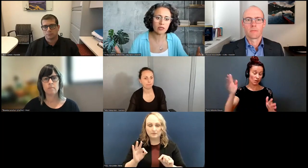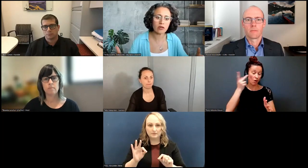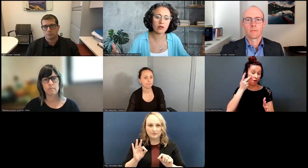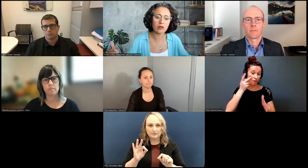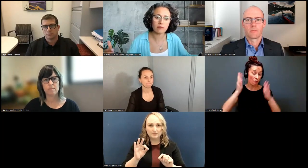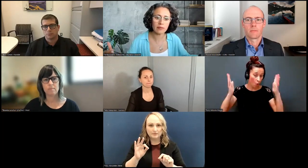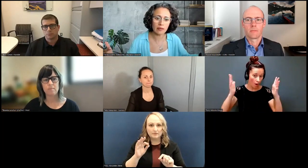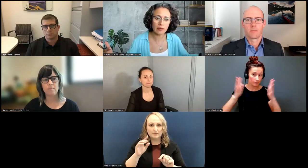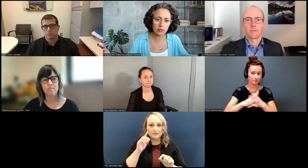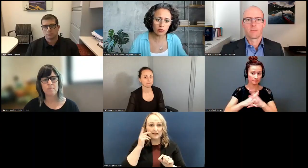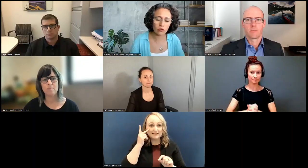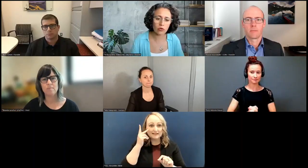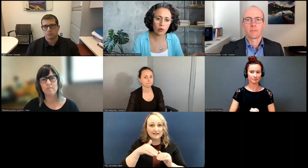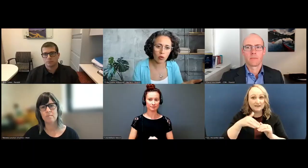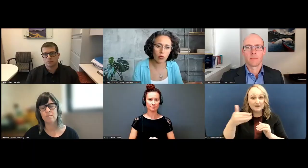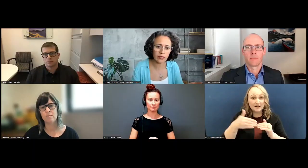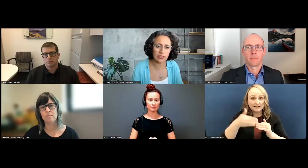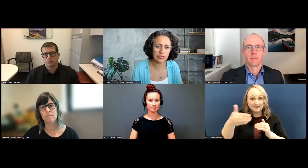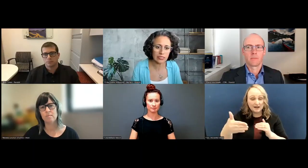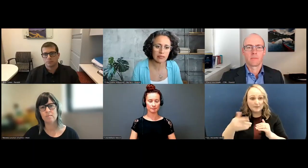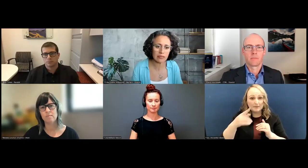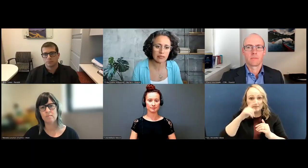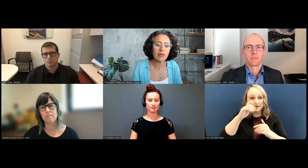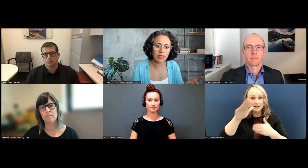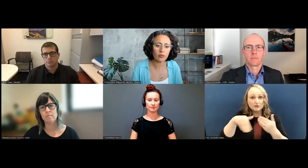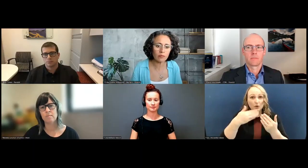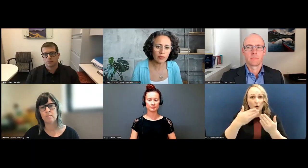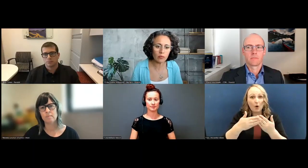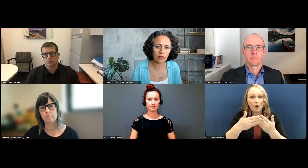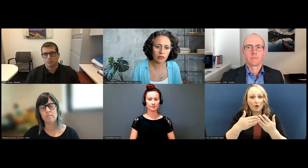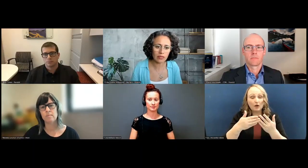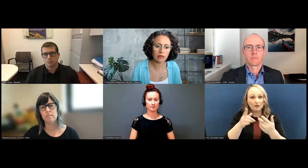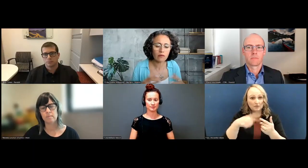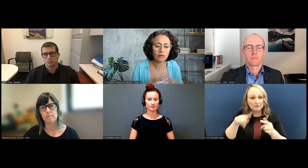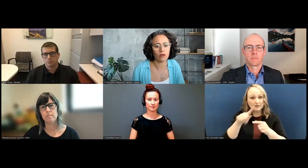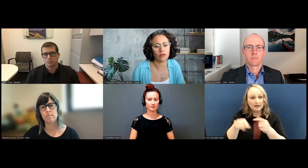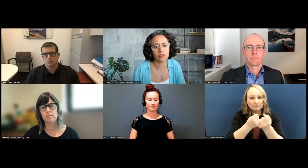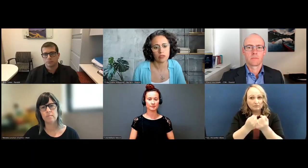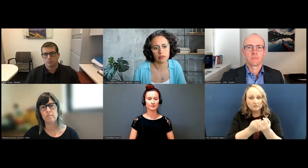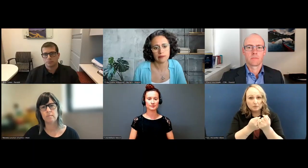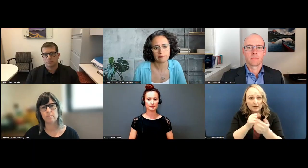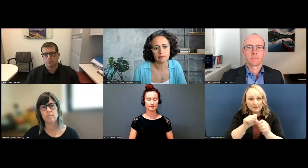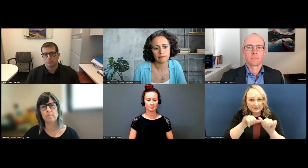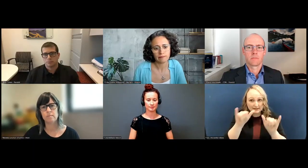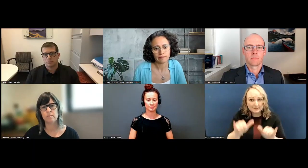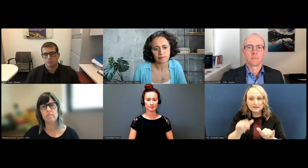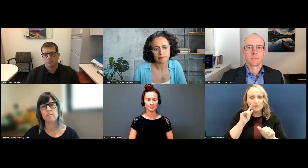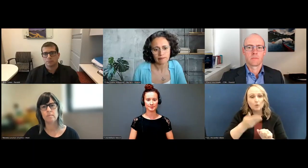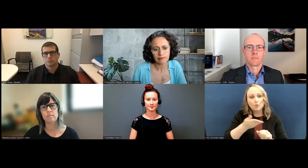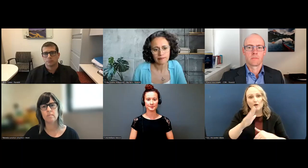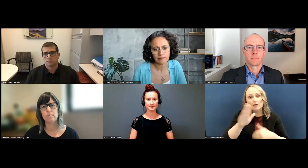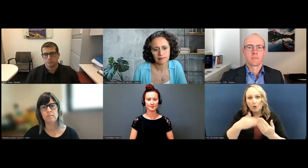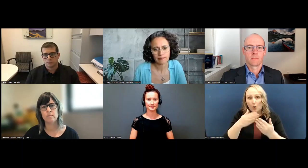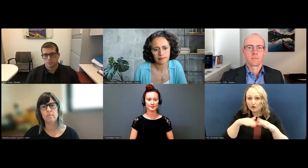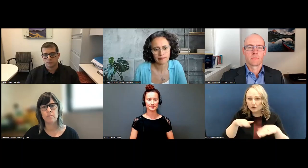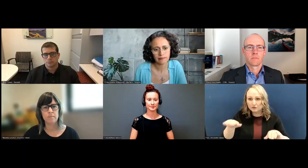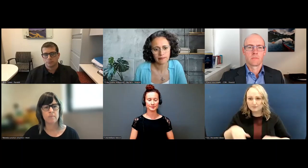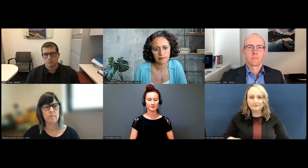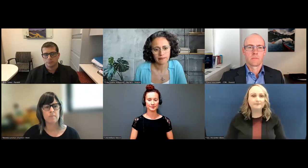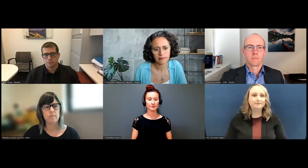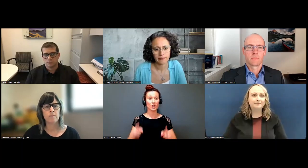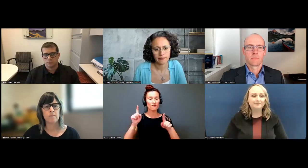step. So it helps, because all these lines are going to be able to uphold a system that will be welcoming for all the children.